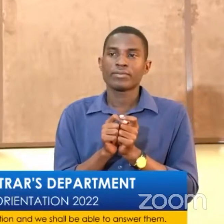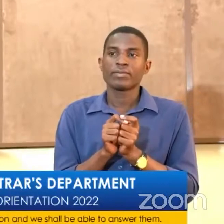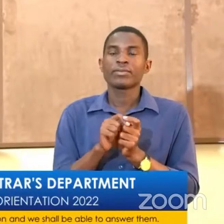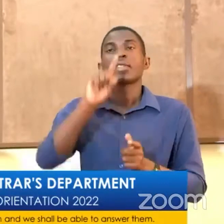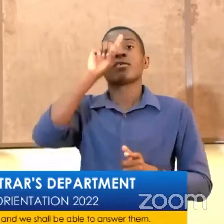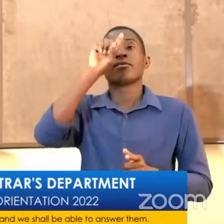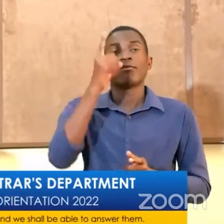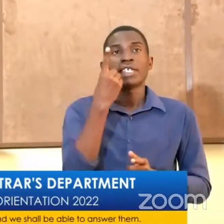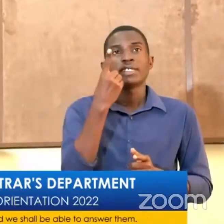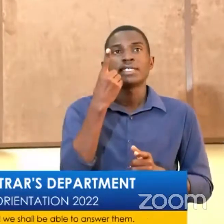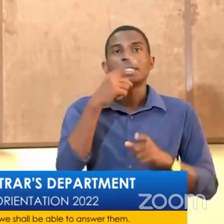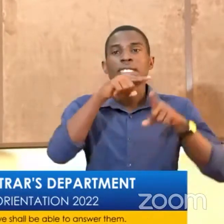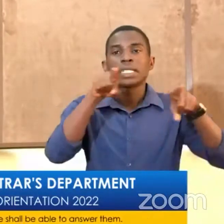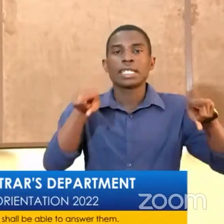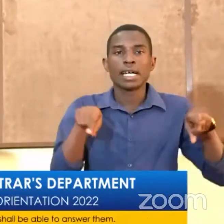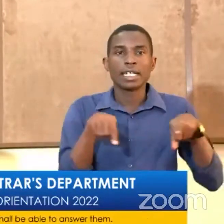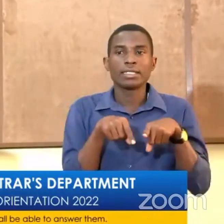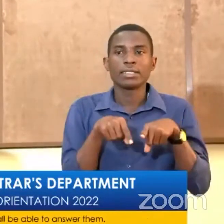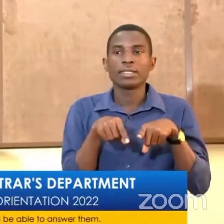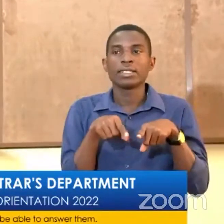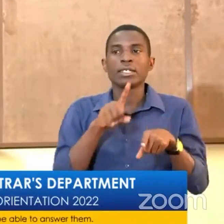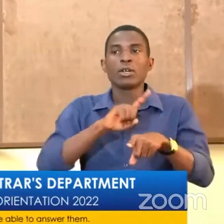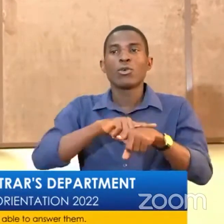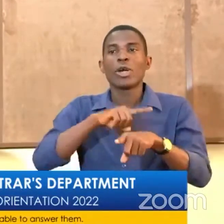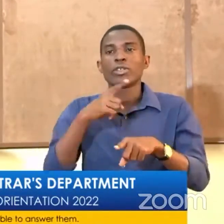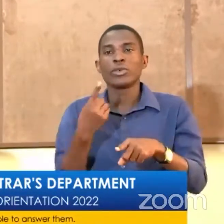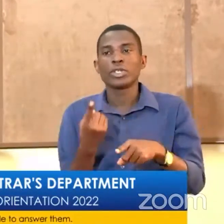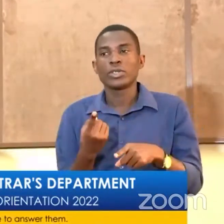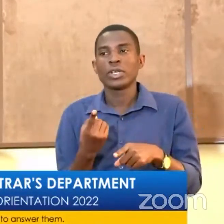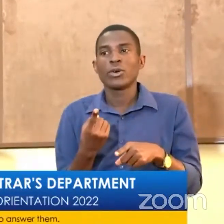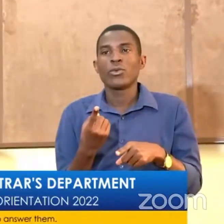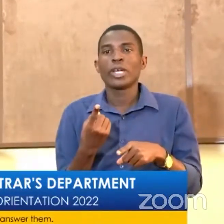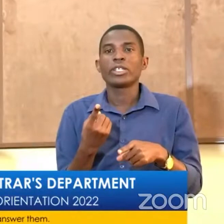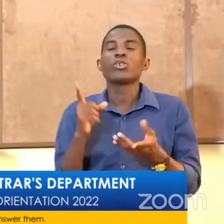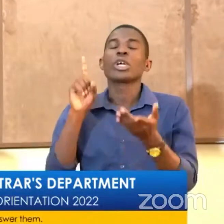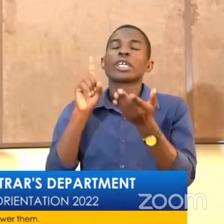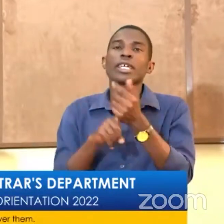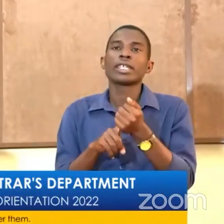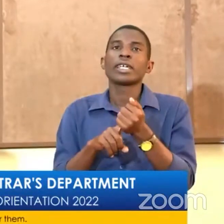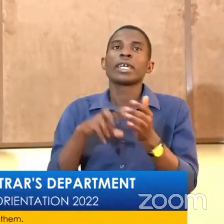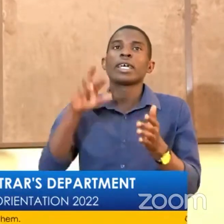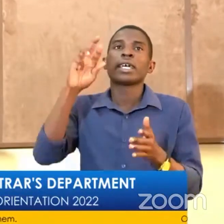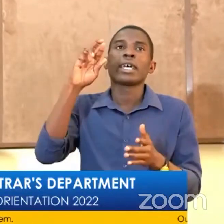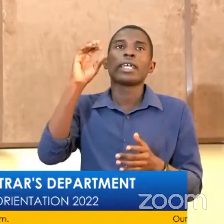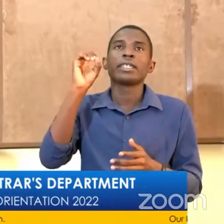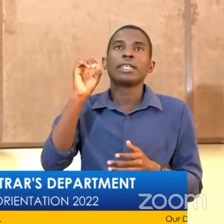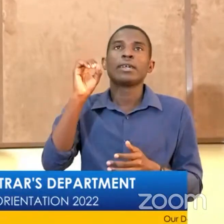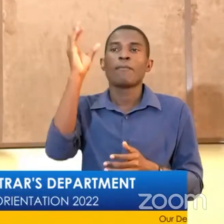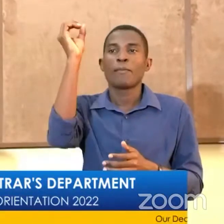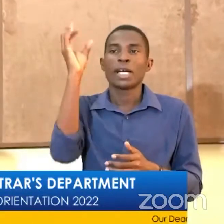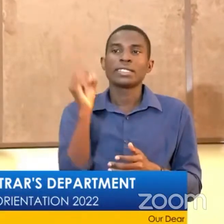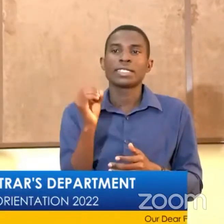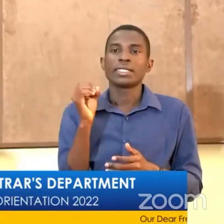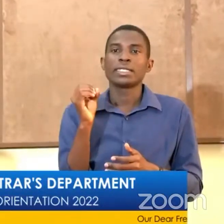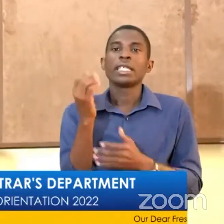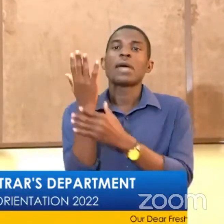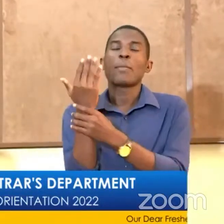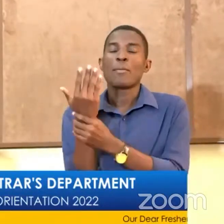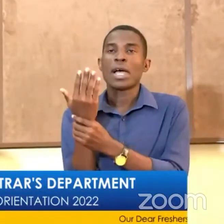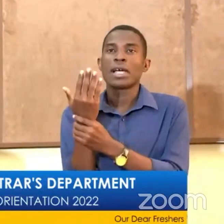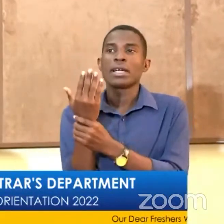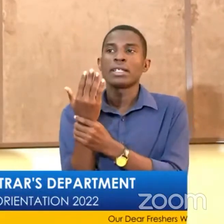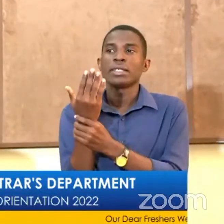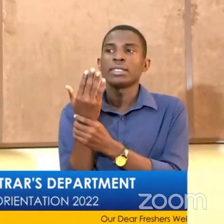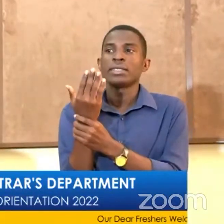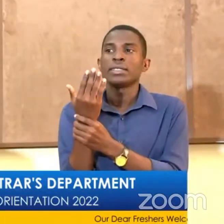first class, when you score 80% in a paper,